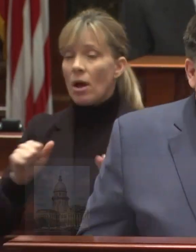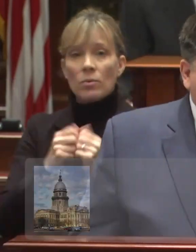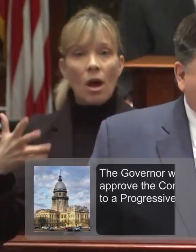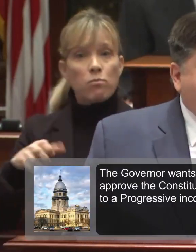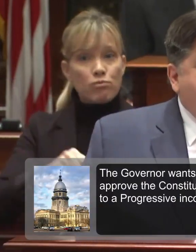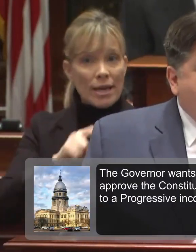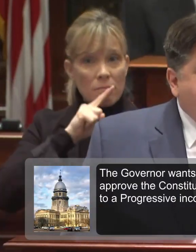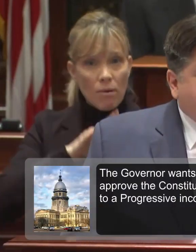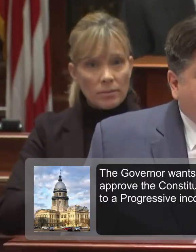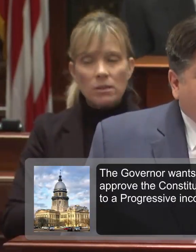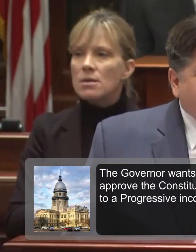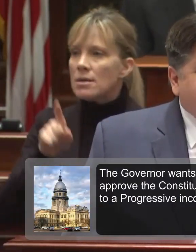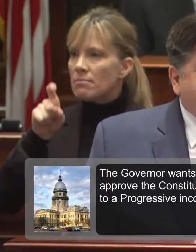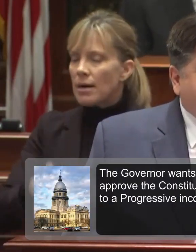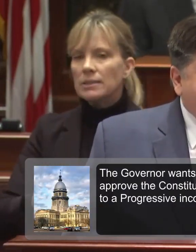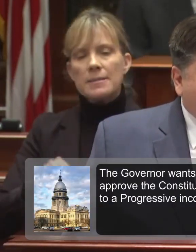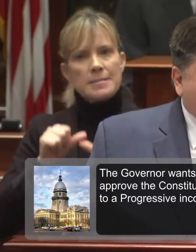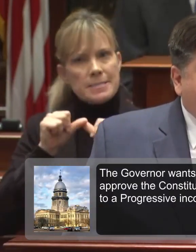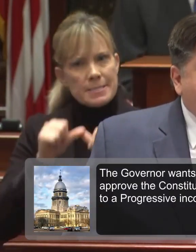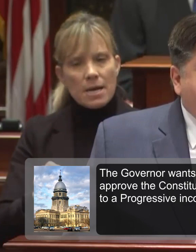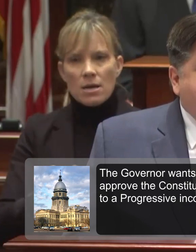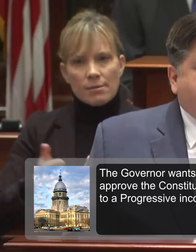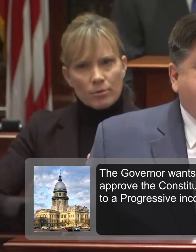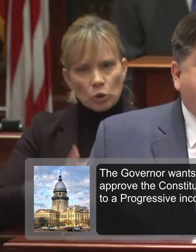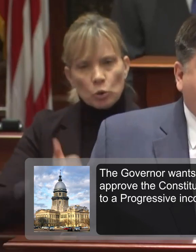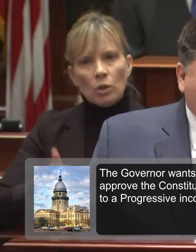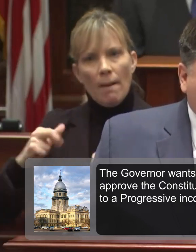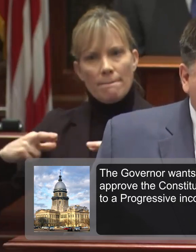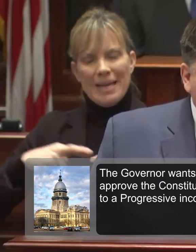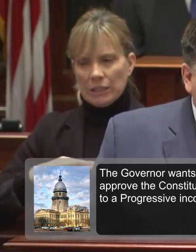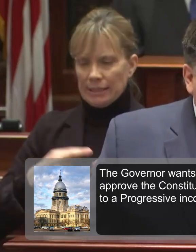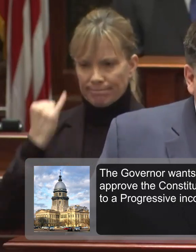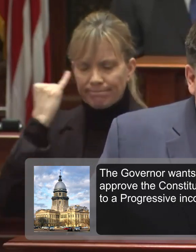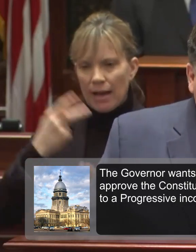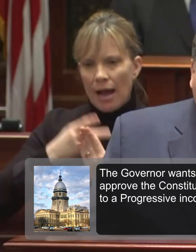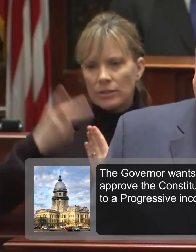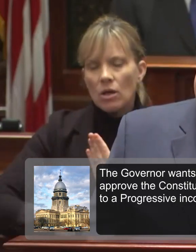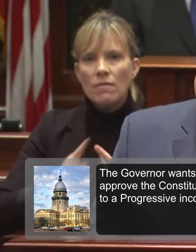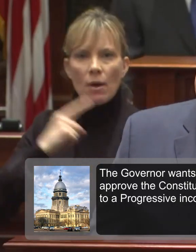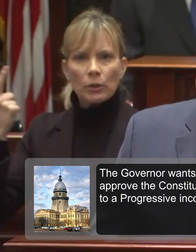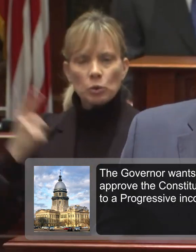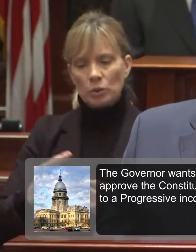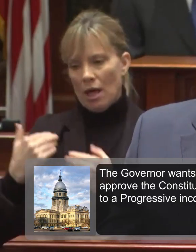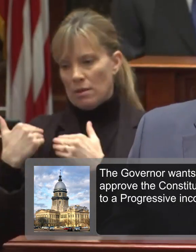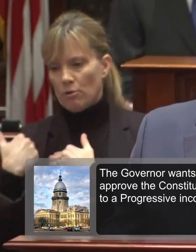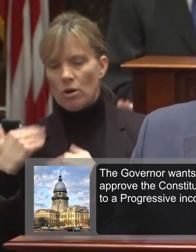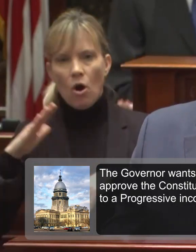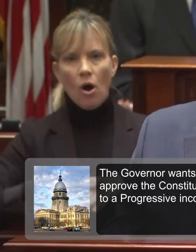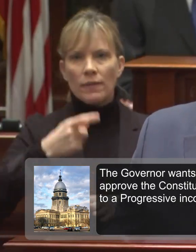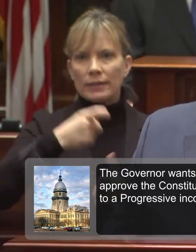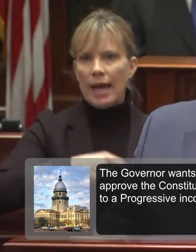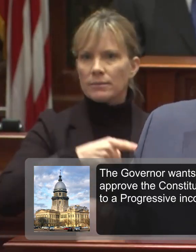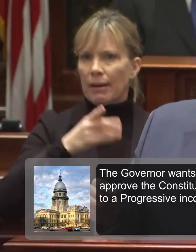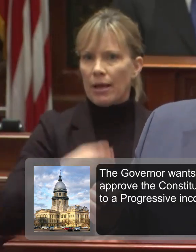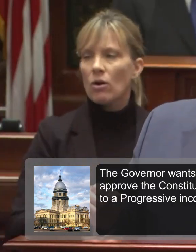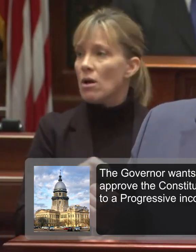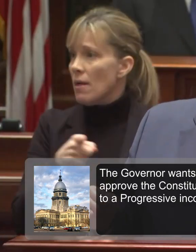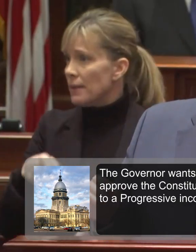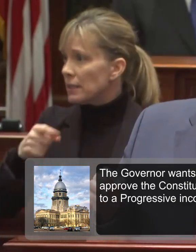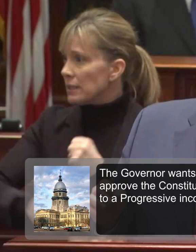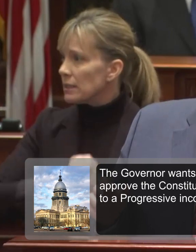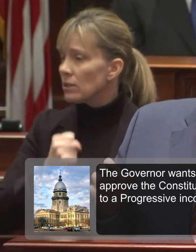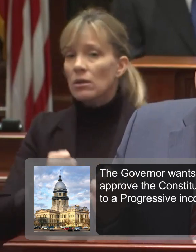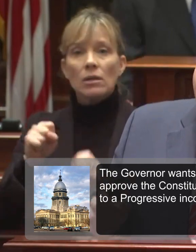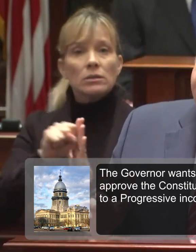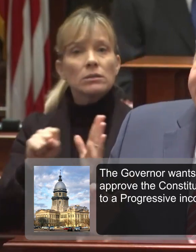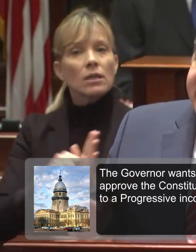our promises, we must relentlessly pursue pension initiatives that reduce the burden on taxpayers. This year,